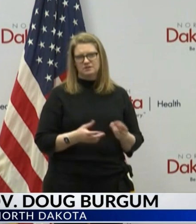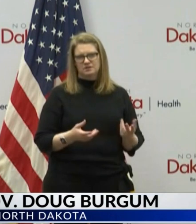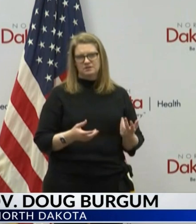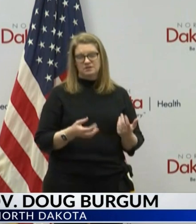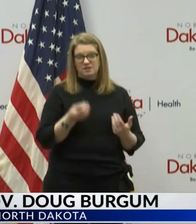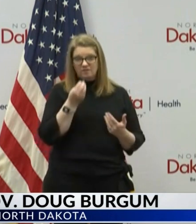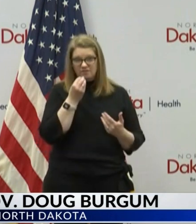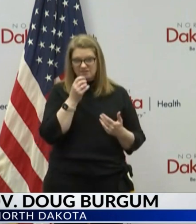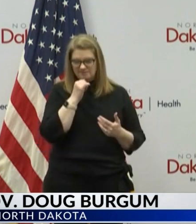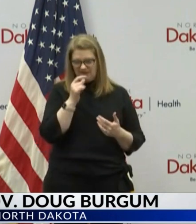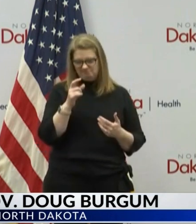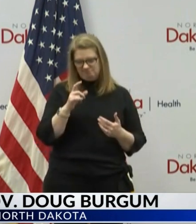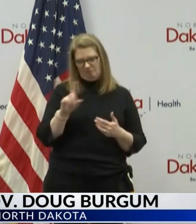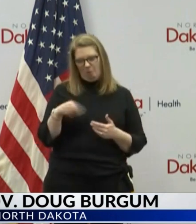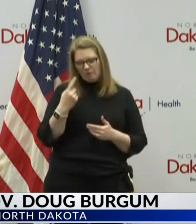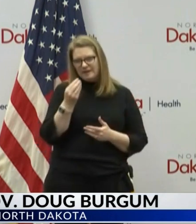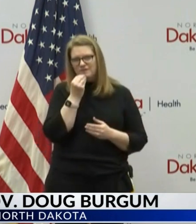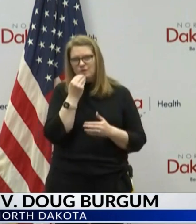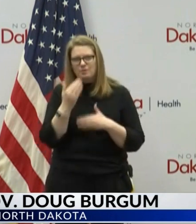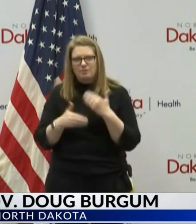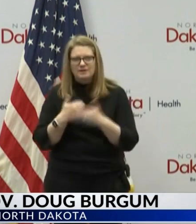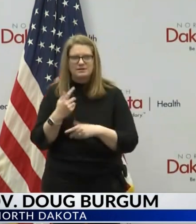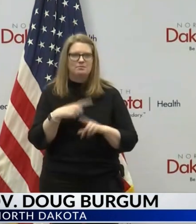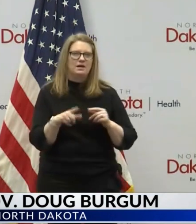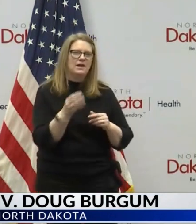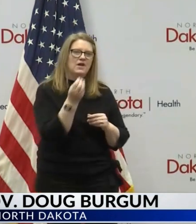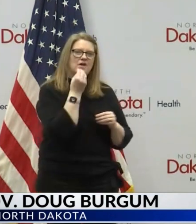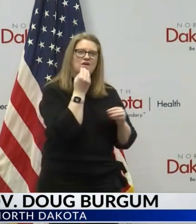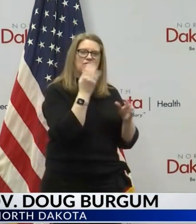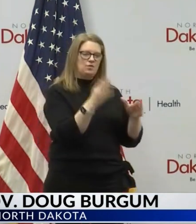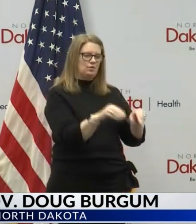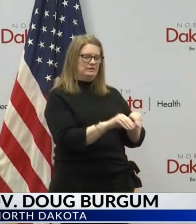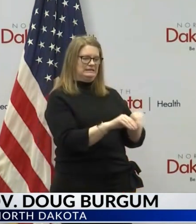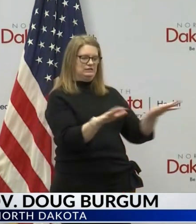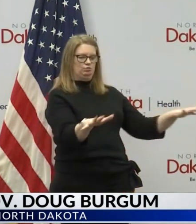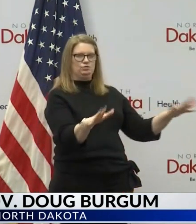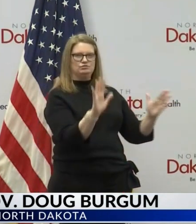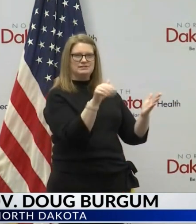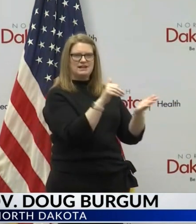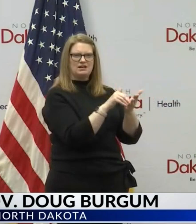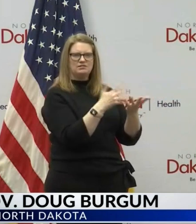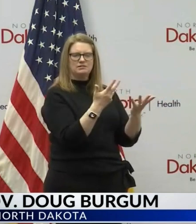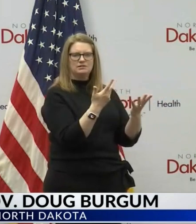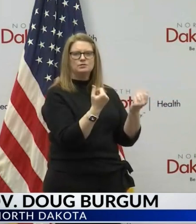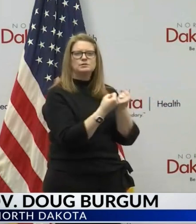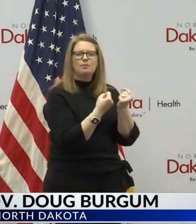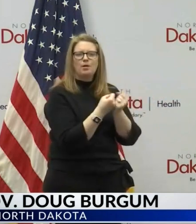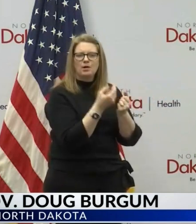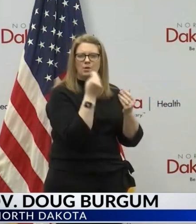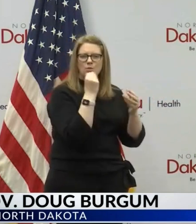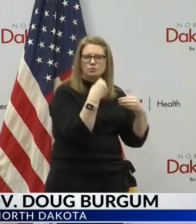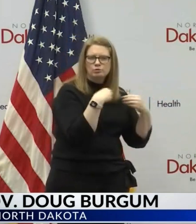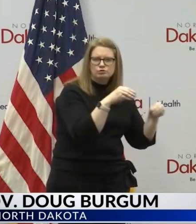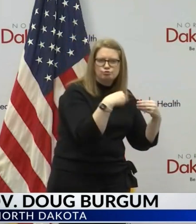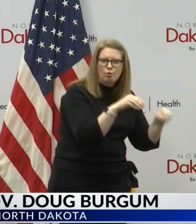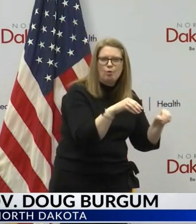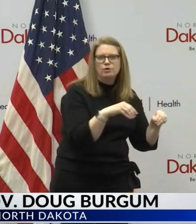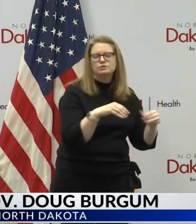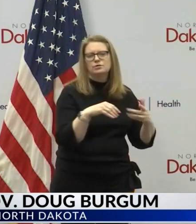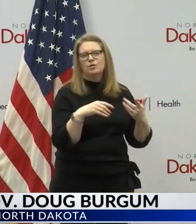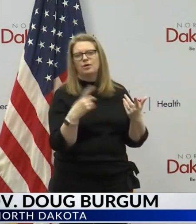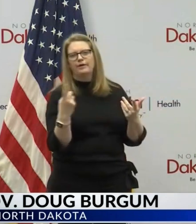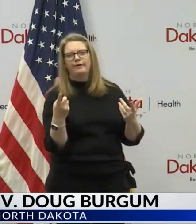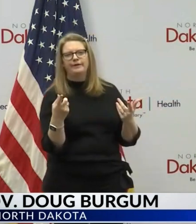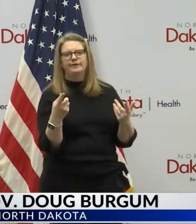food processing plant. I mean, just take a food distribution center that would support our grocery stores, or a distribution center for